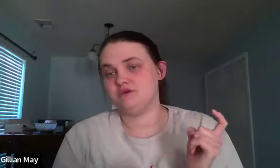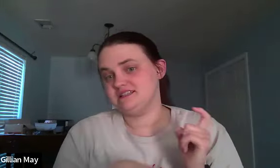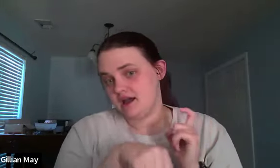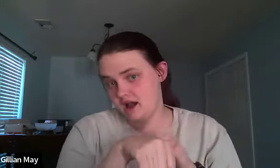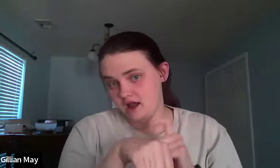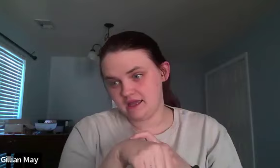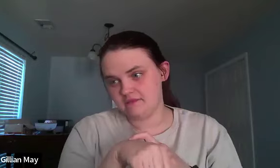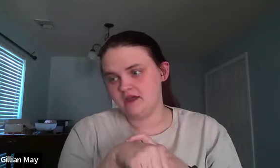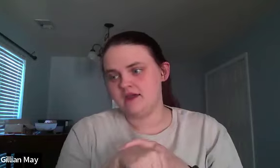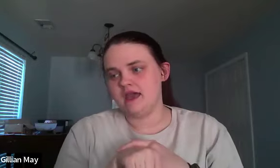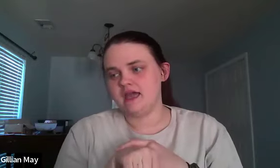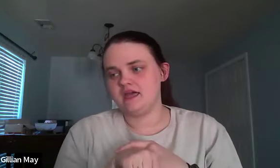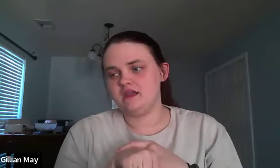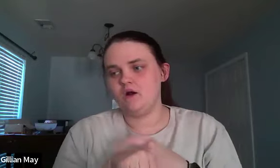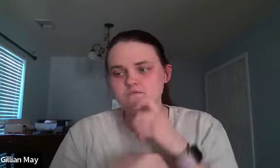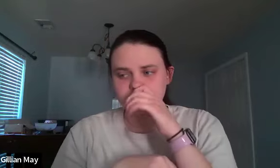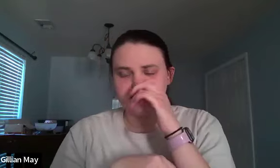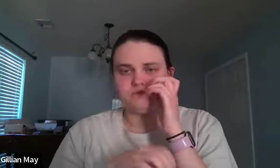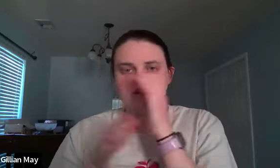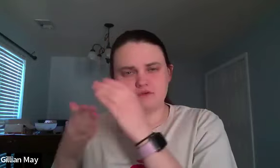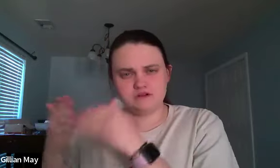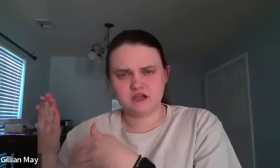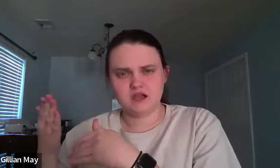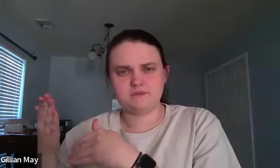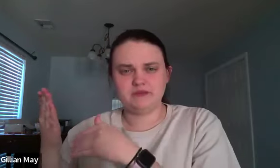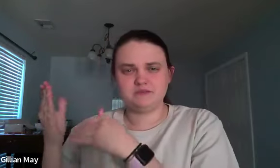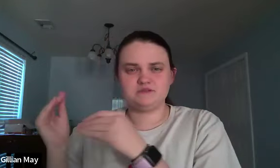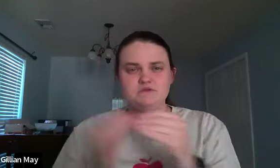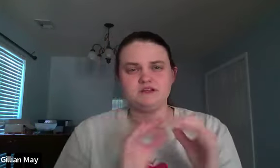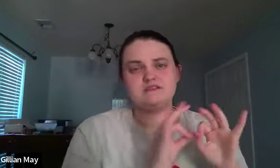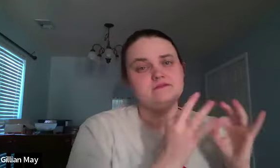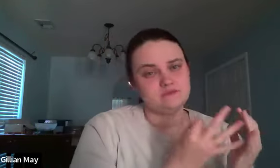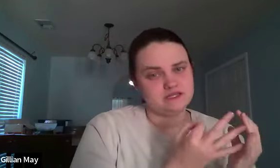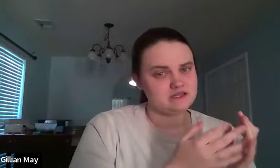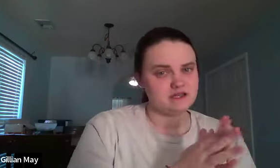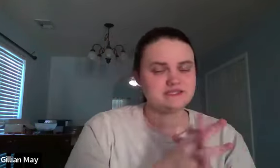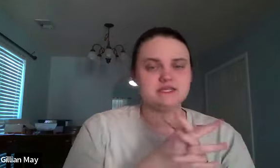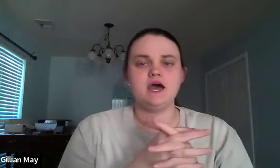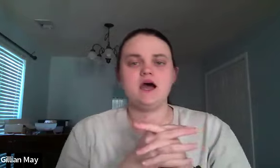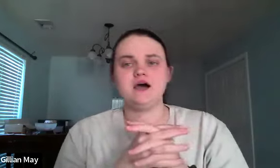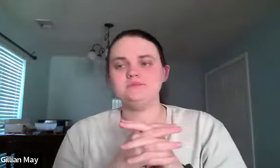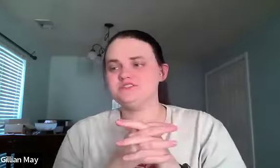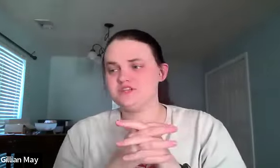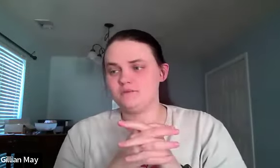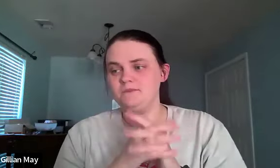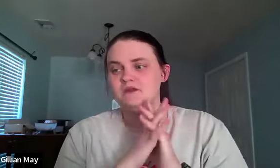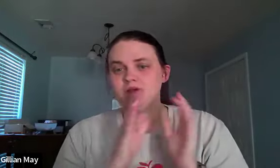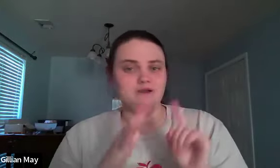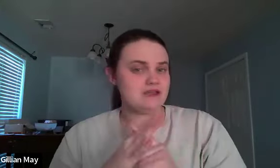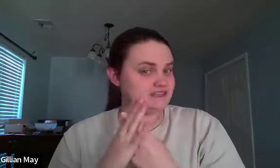our time, and hopefully we'll get through our time and be able to move on to the family signs. So we're going to go ahead and